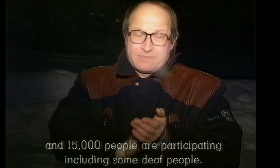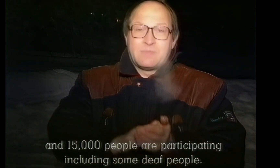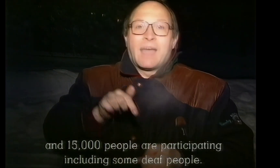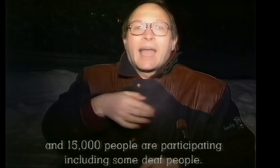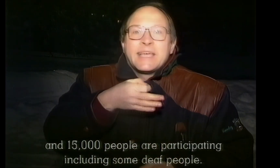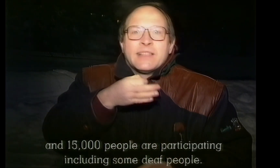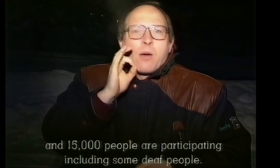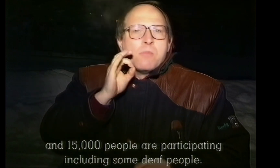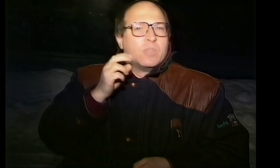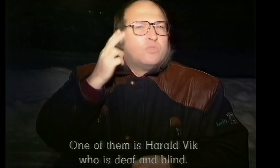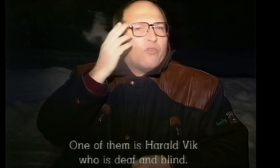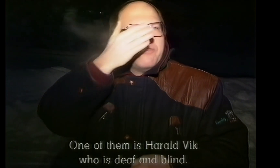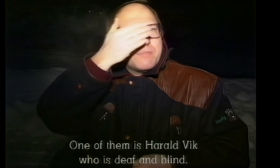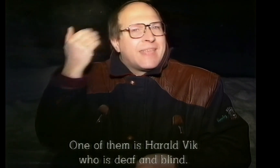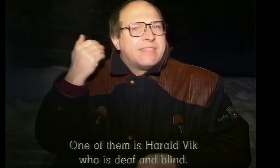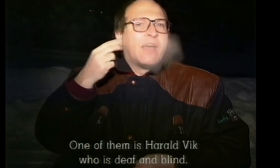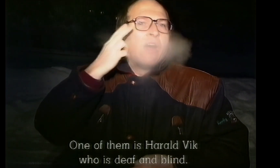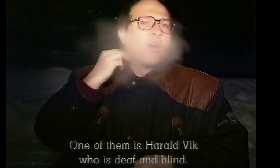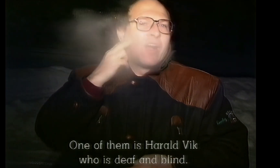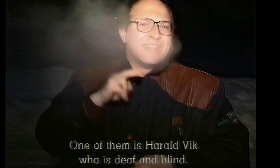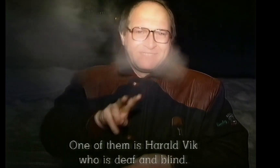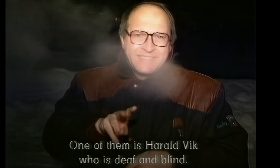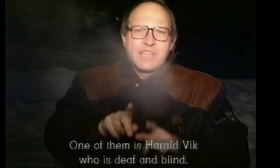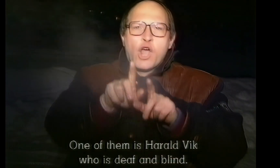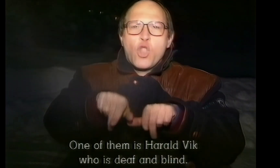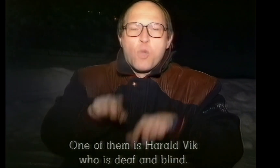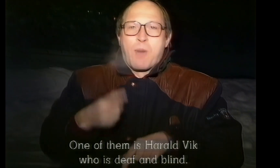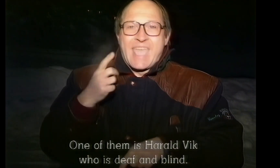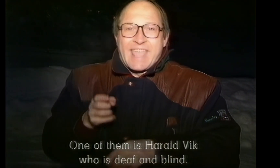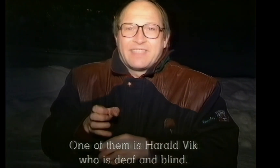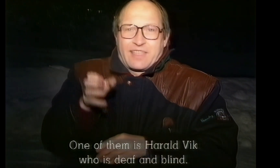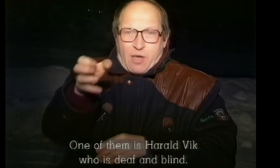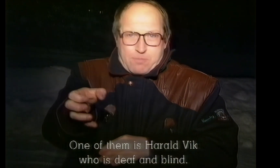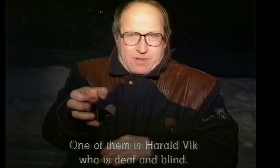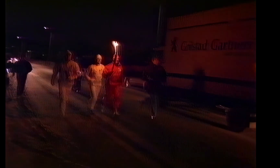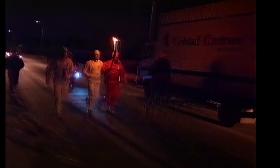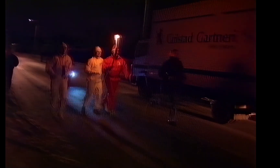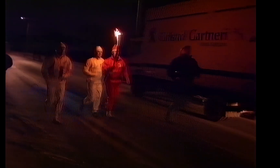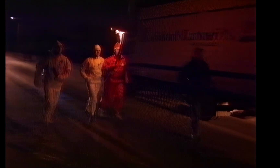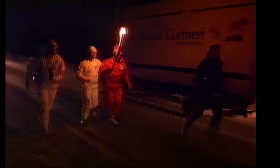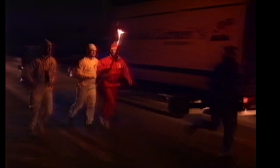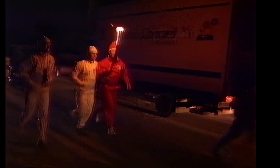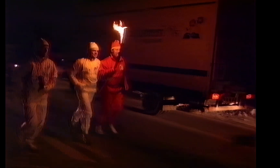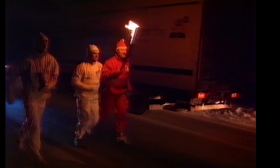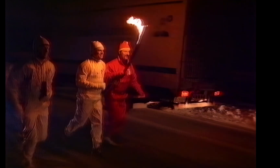15,000 people are participating, including some deaf people. One of them is Harold Vick, who is deaf and blind.